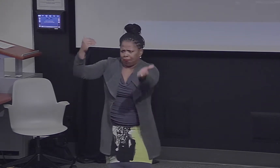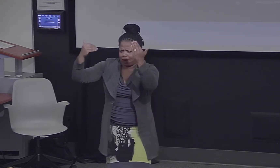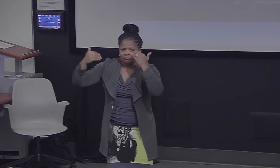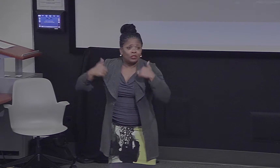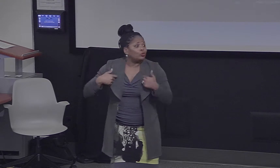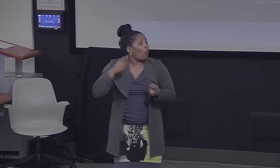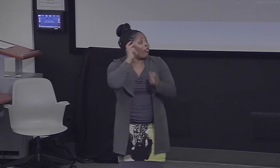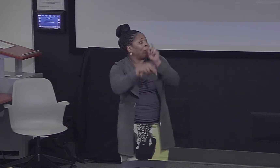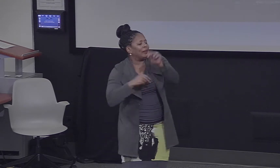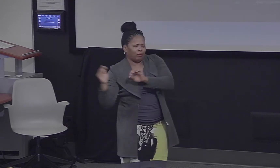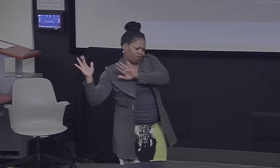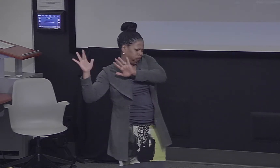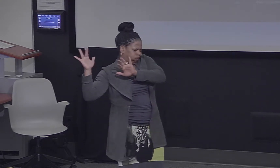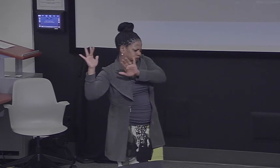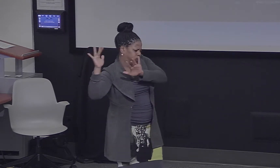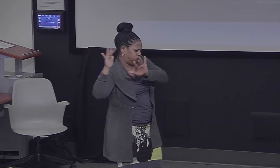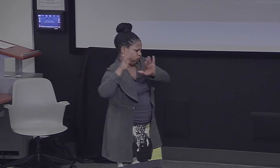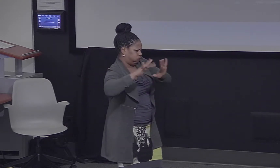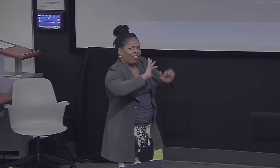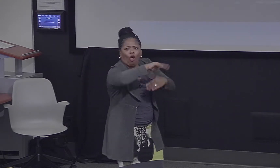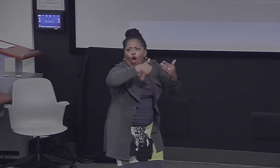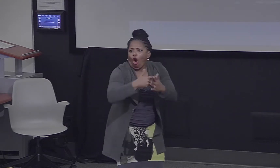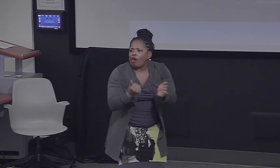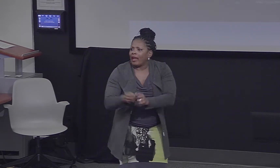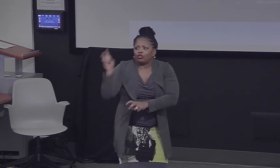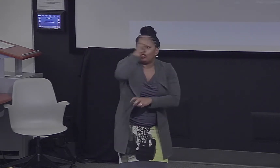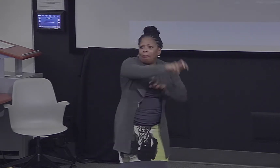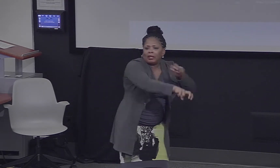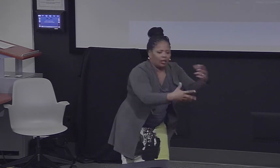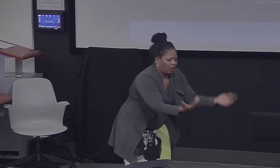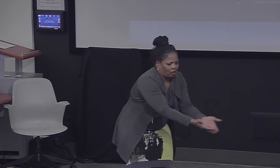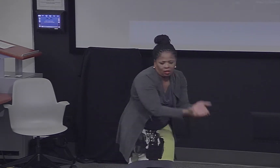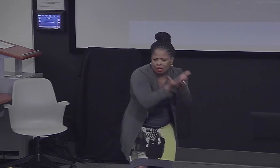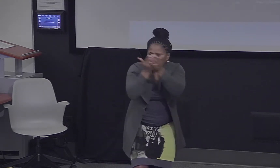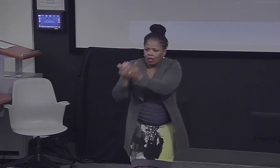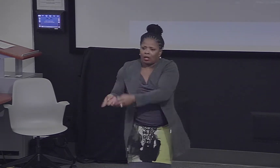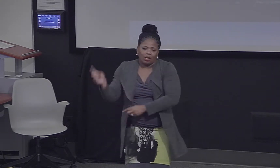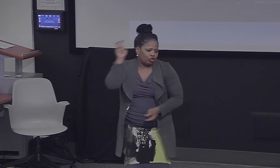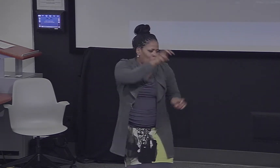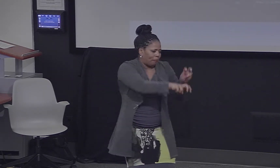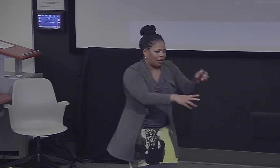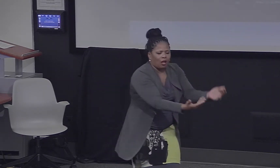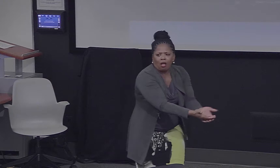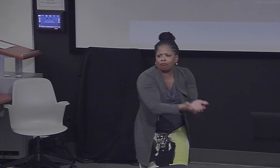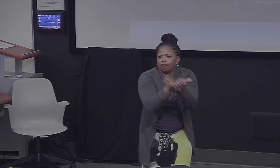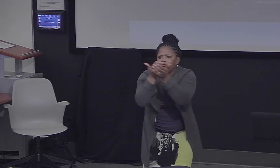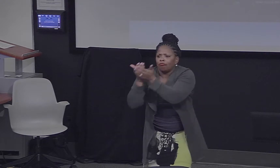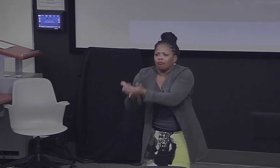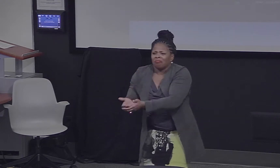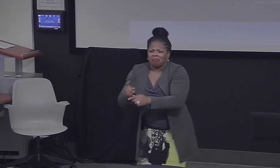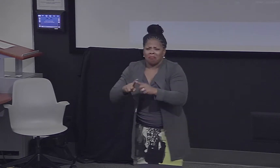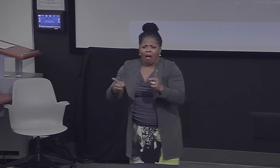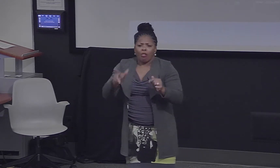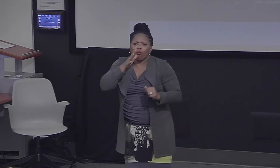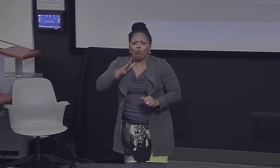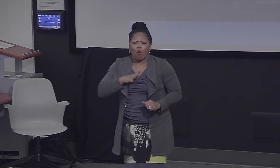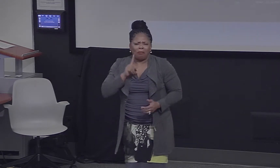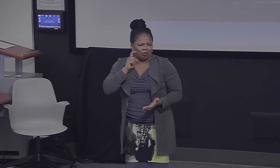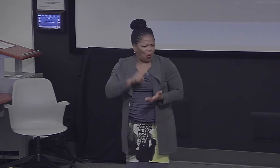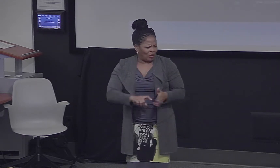come, there's these babies, they're all floating down the river. And so people in the town come running and start helping to take the babies out.